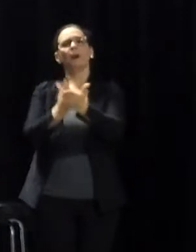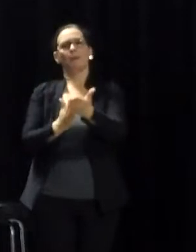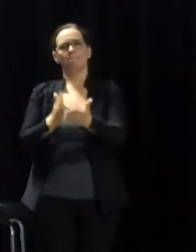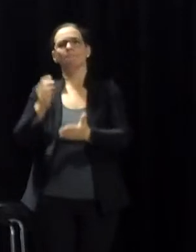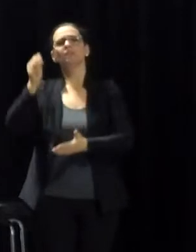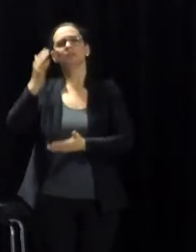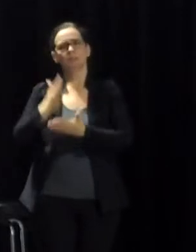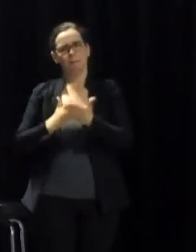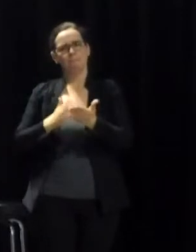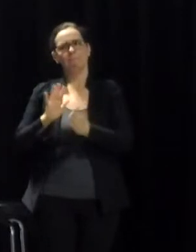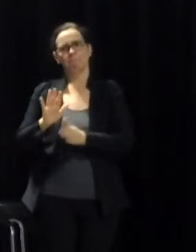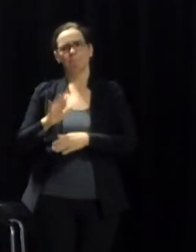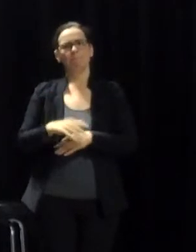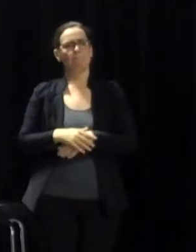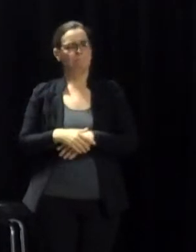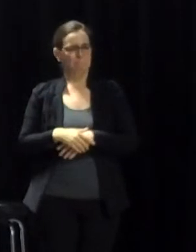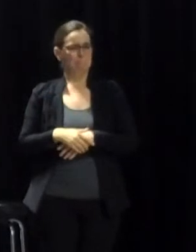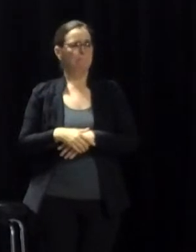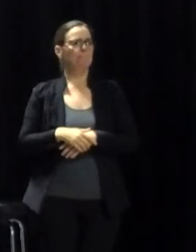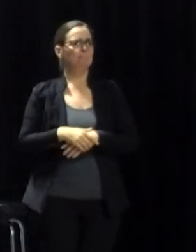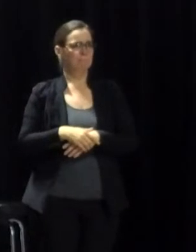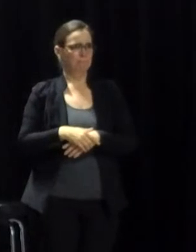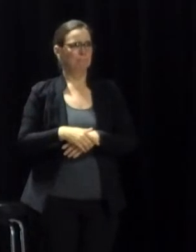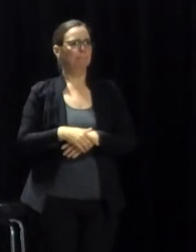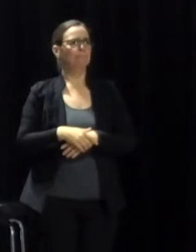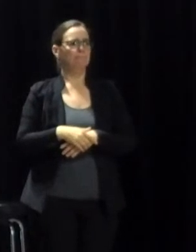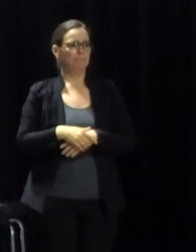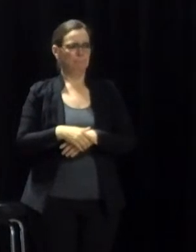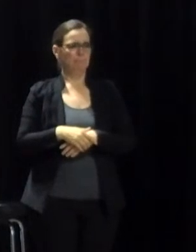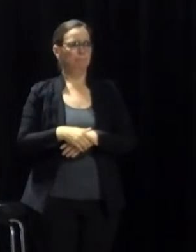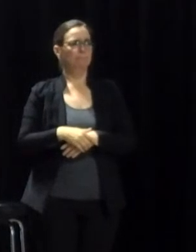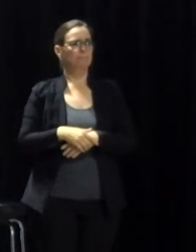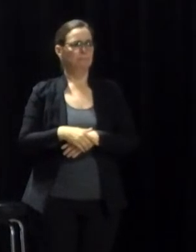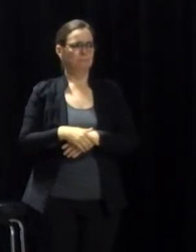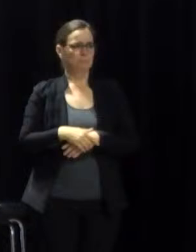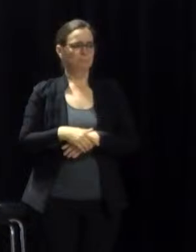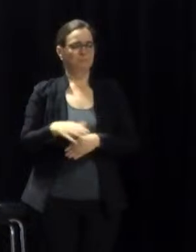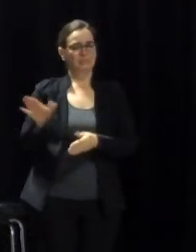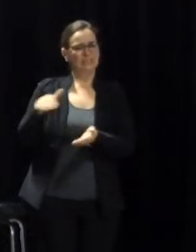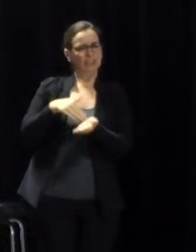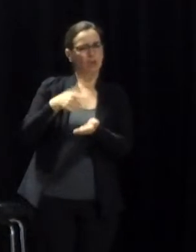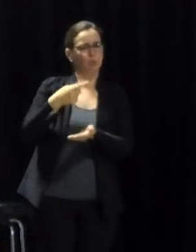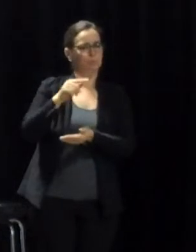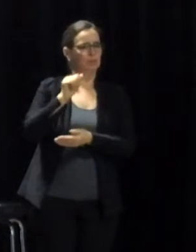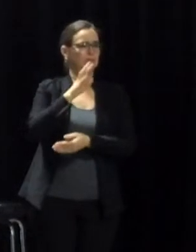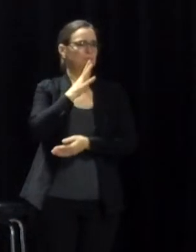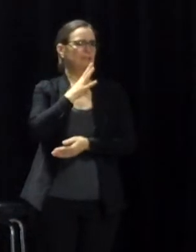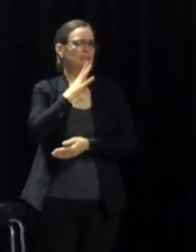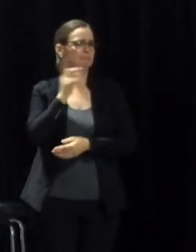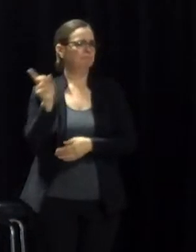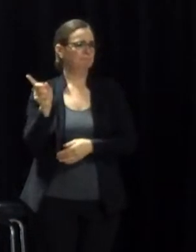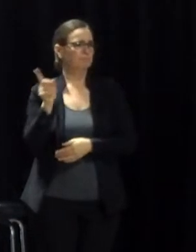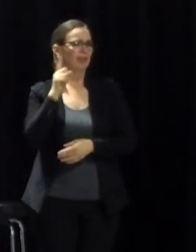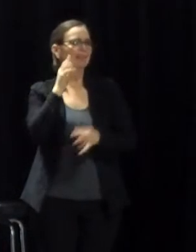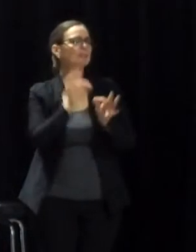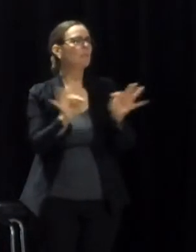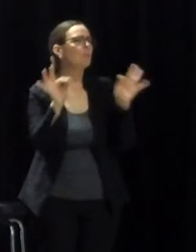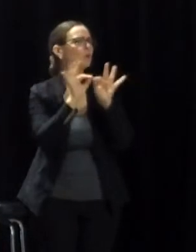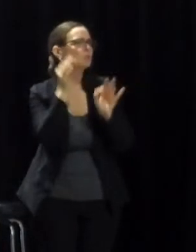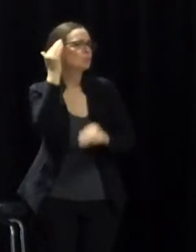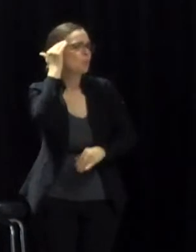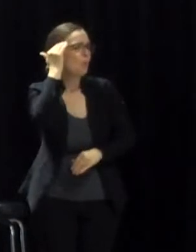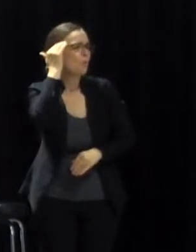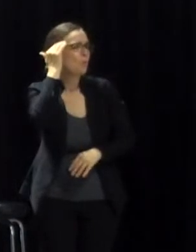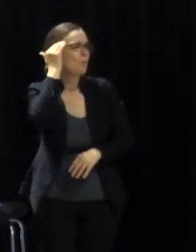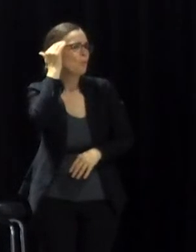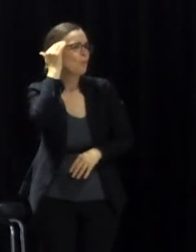certainly did. Yeah. I think what it is relating to you is that these people who went